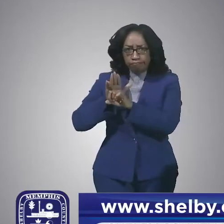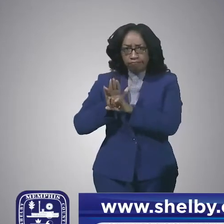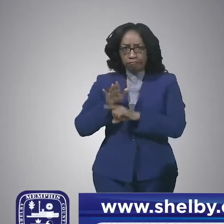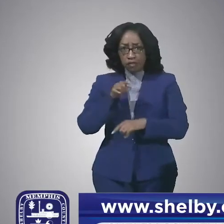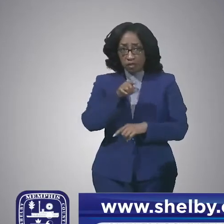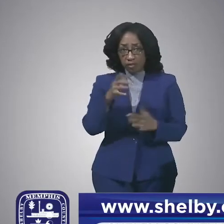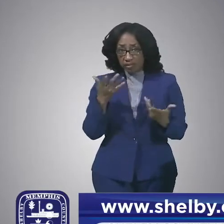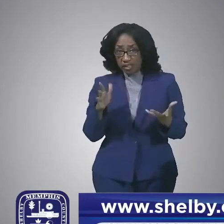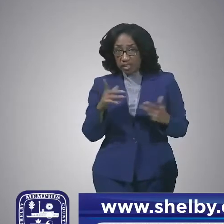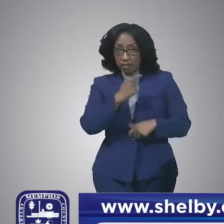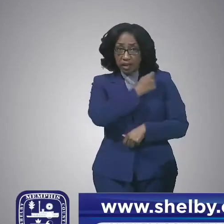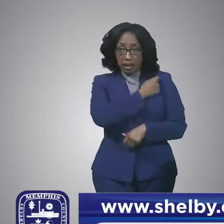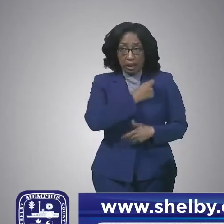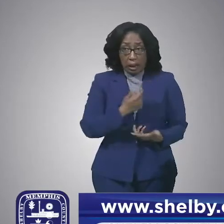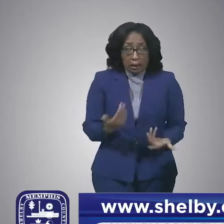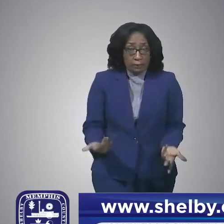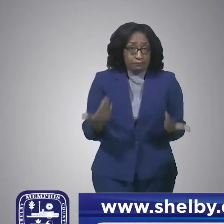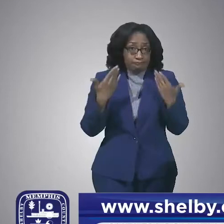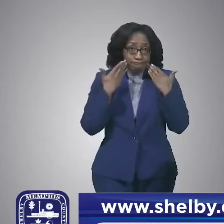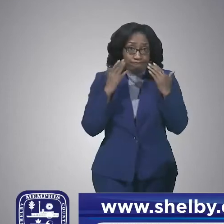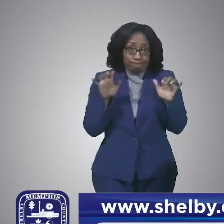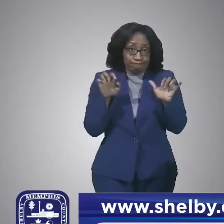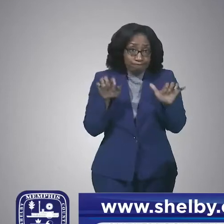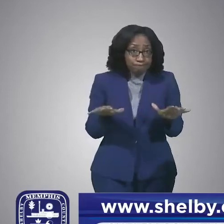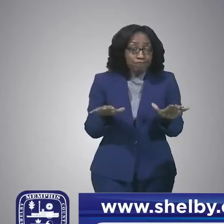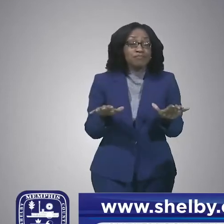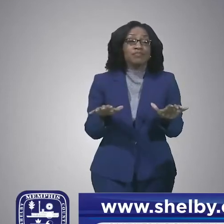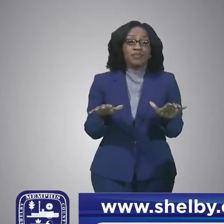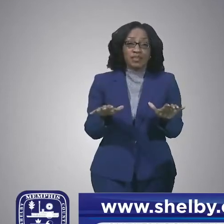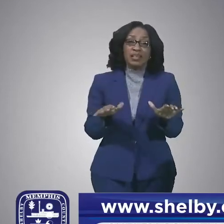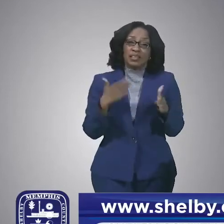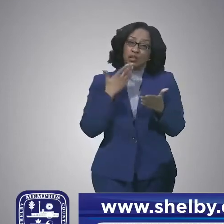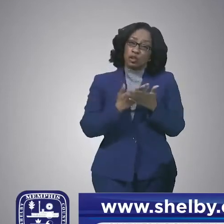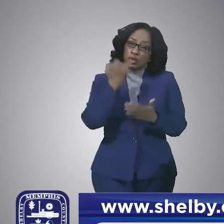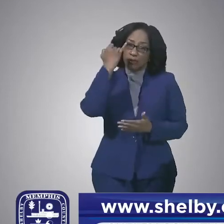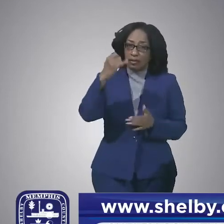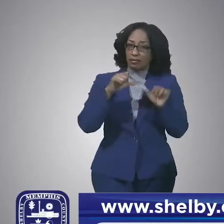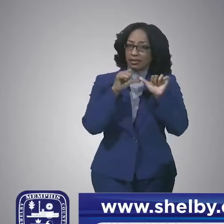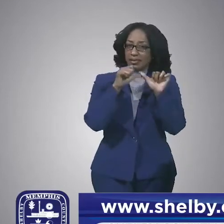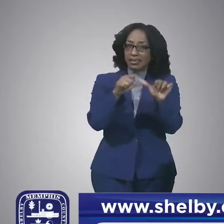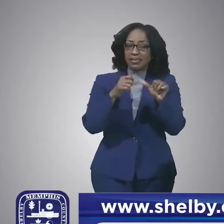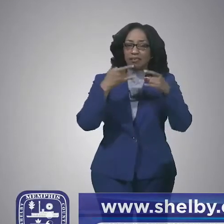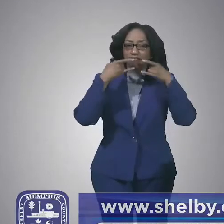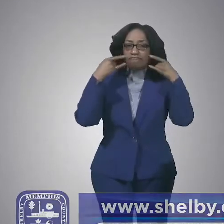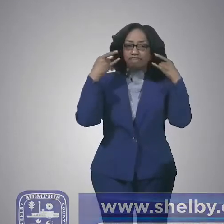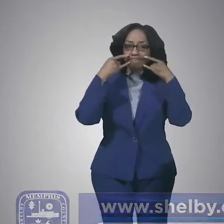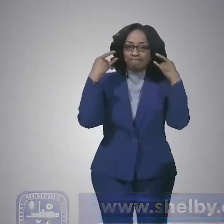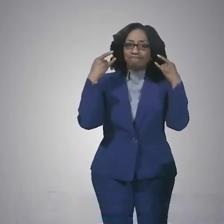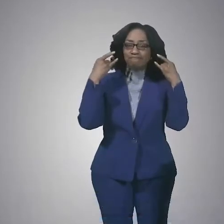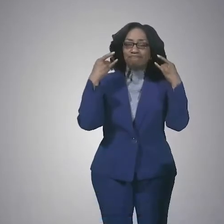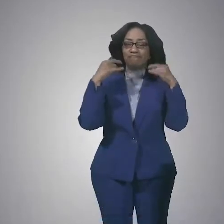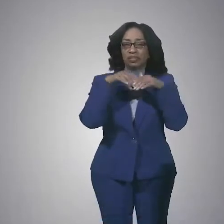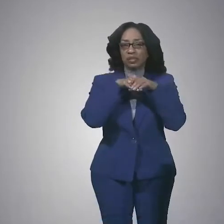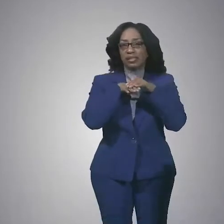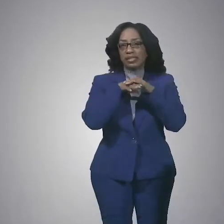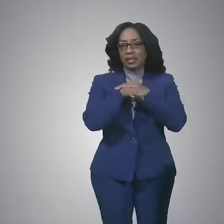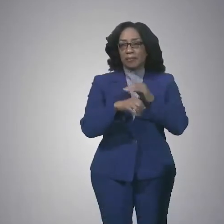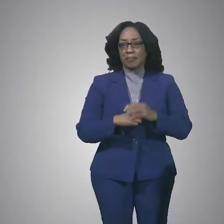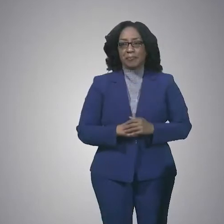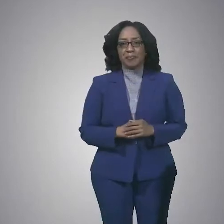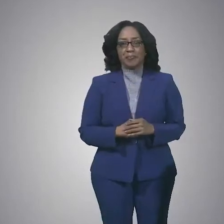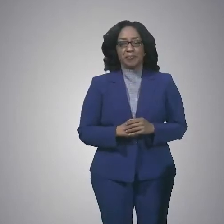status of the people around you, that it would be recommended that you continue to wear your mask in those types of businesses in indoor